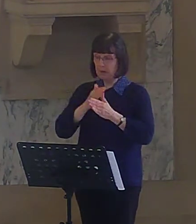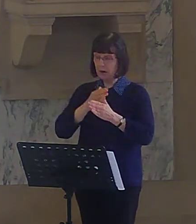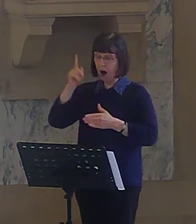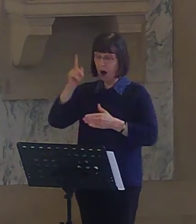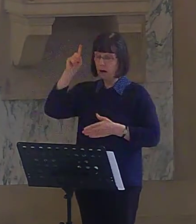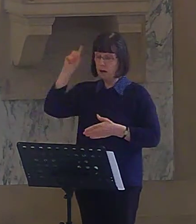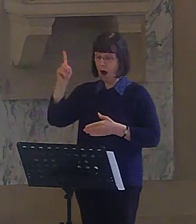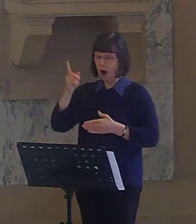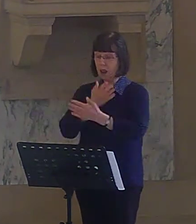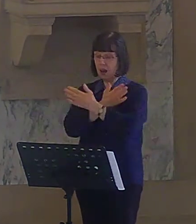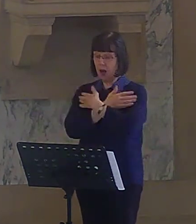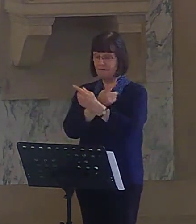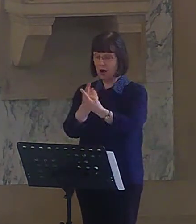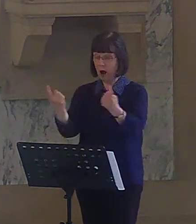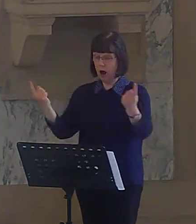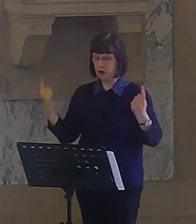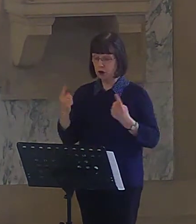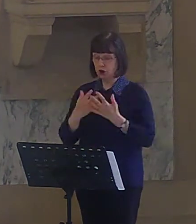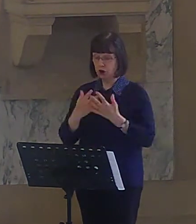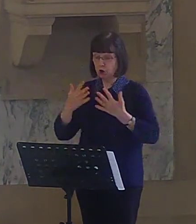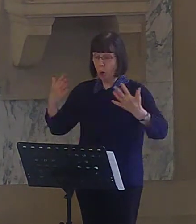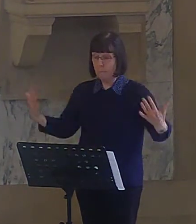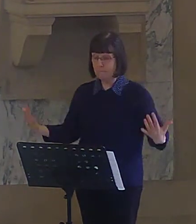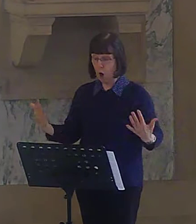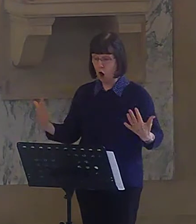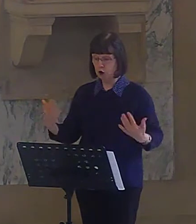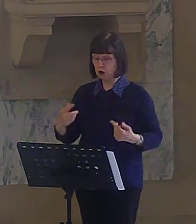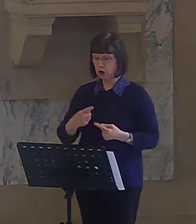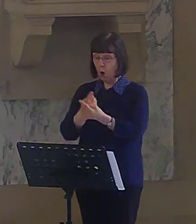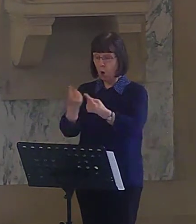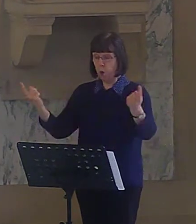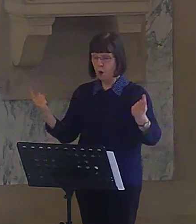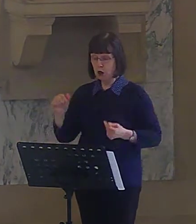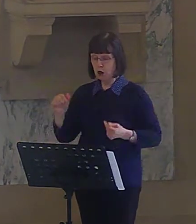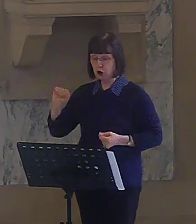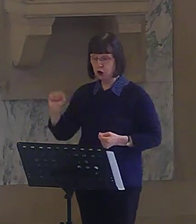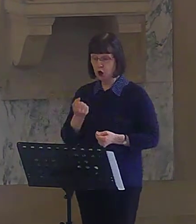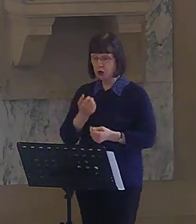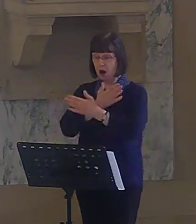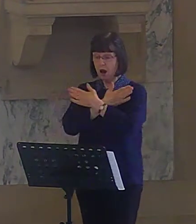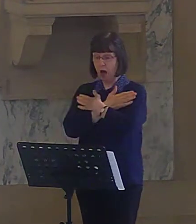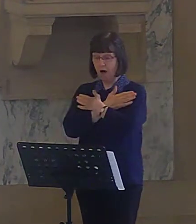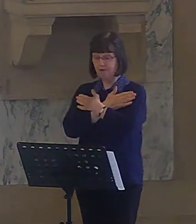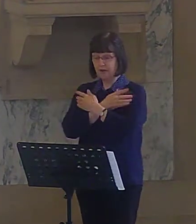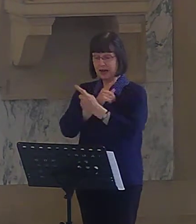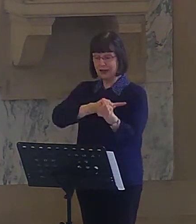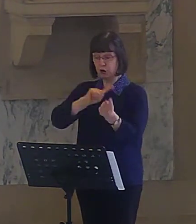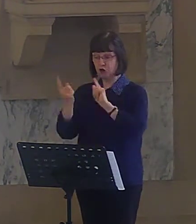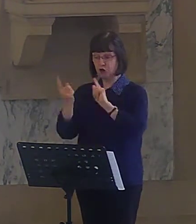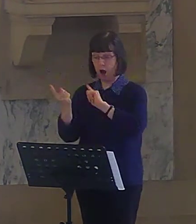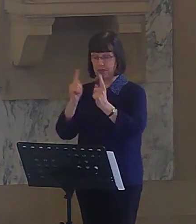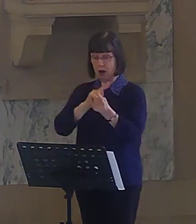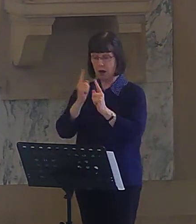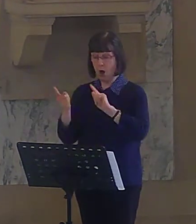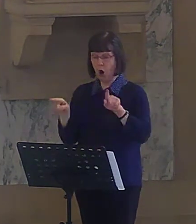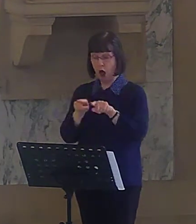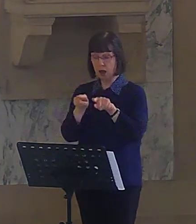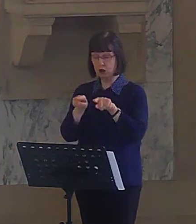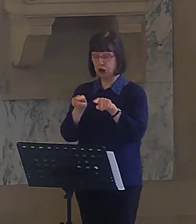My dear friends, because God loved us so much, we should love each other